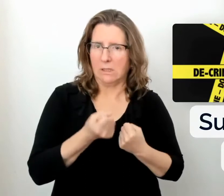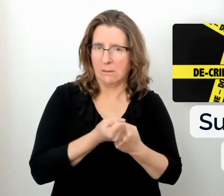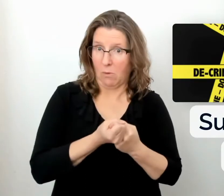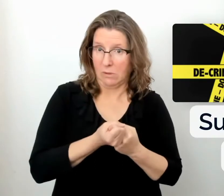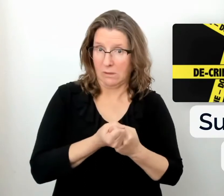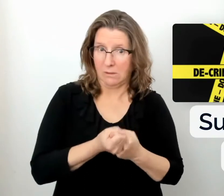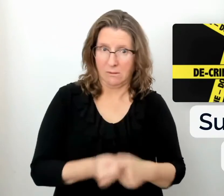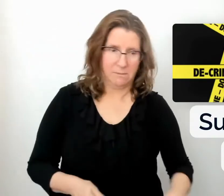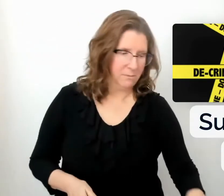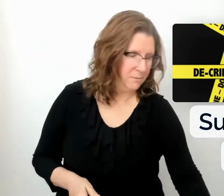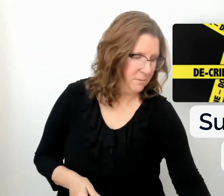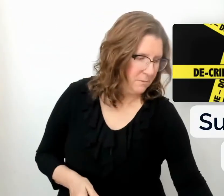for supports.